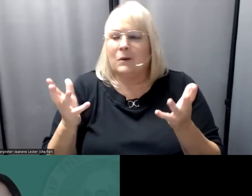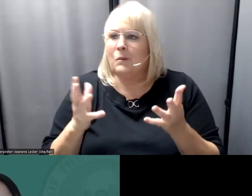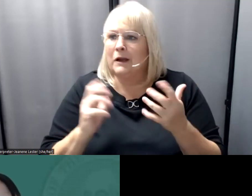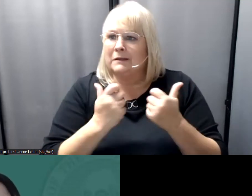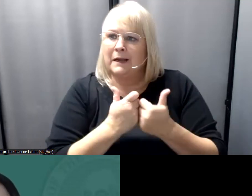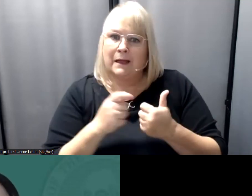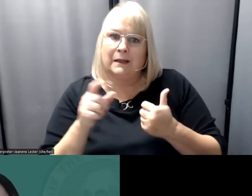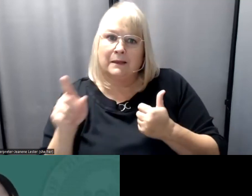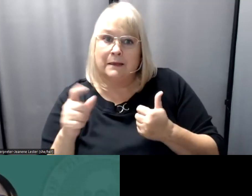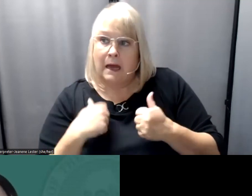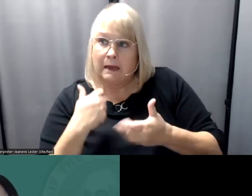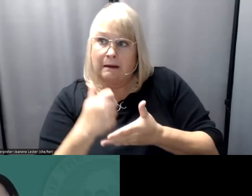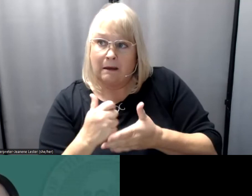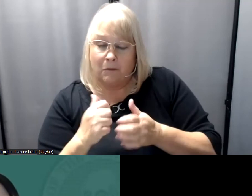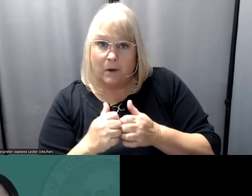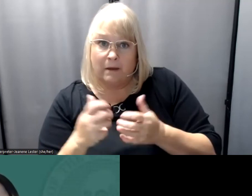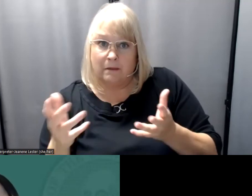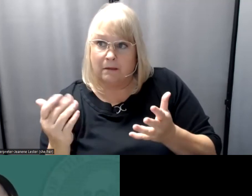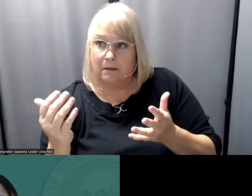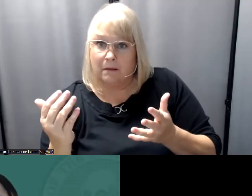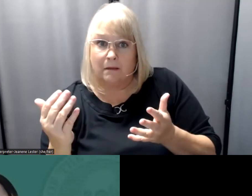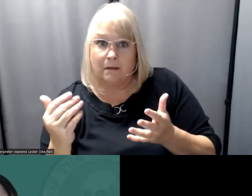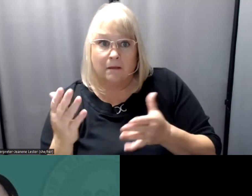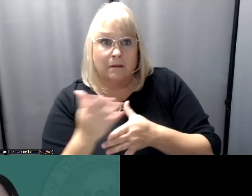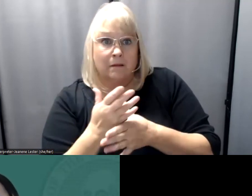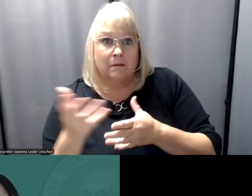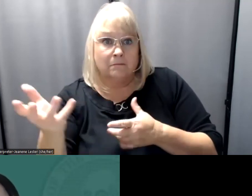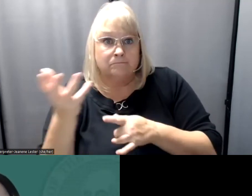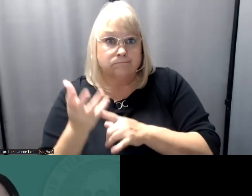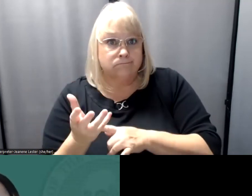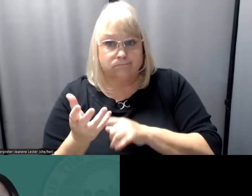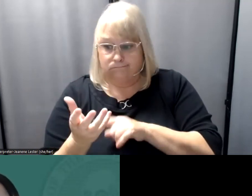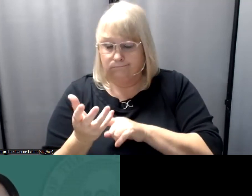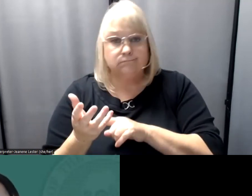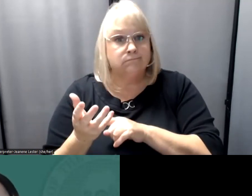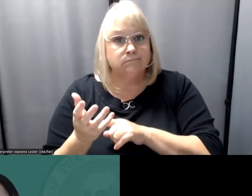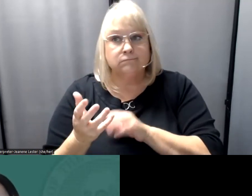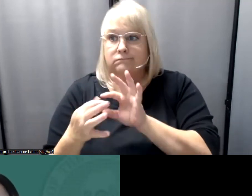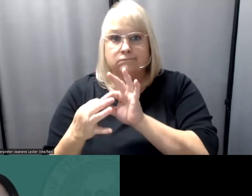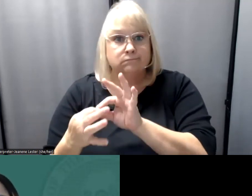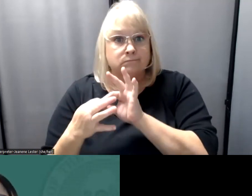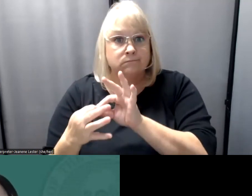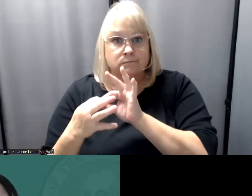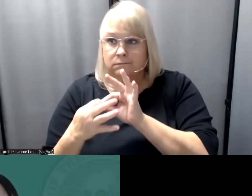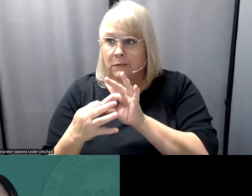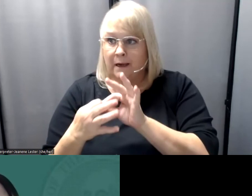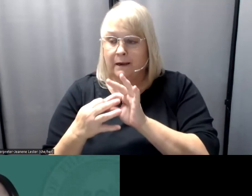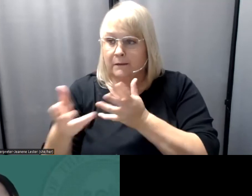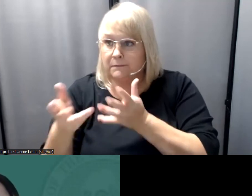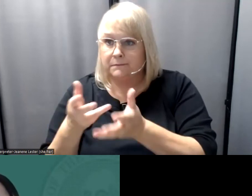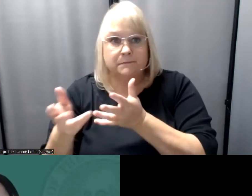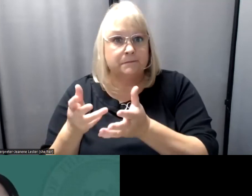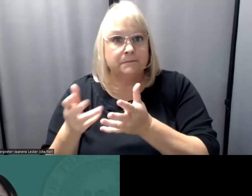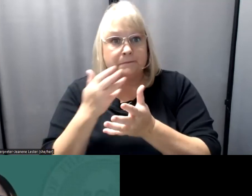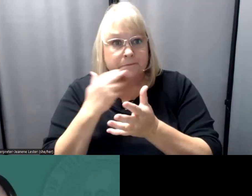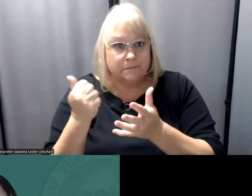that I can help with to make sure that we're connecting at our best?